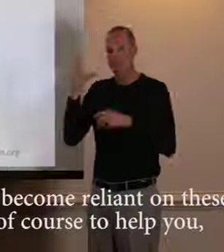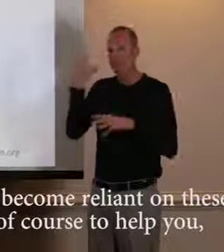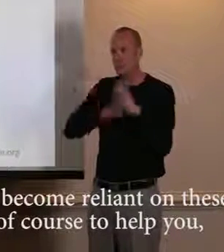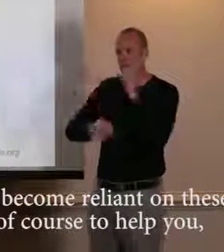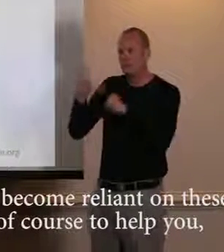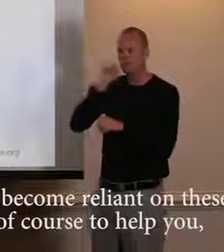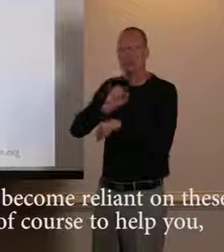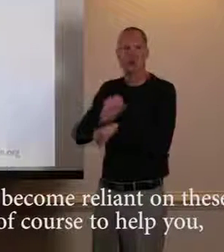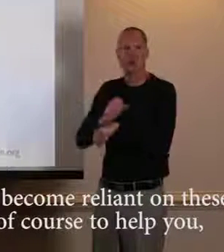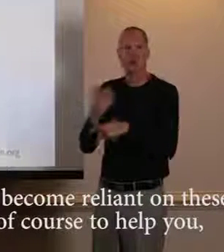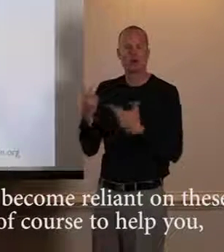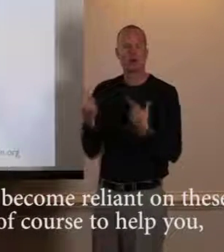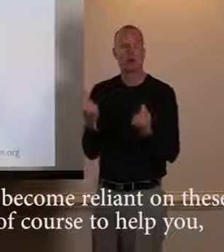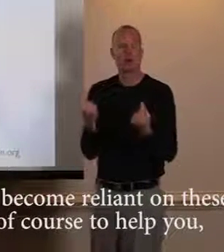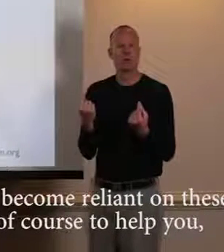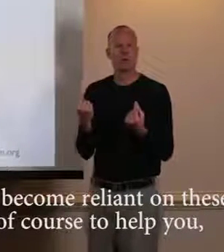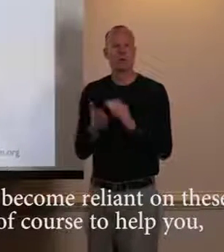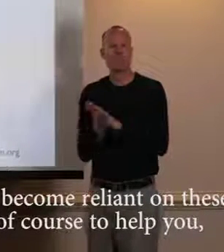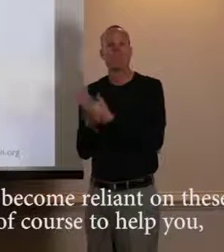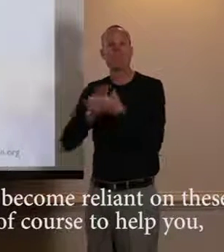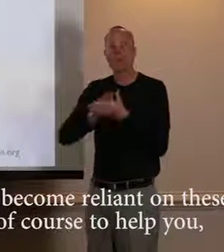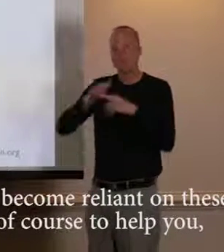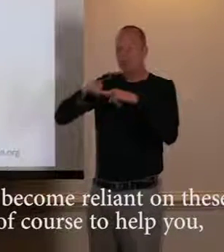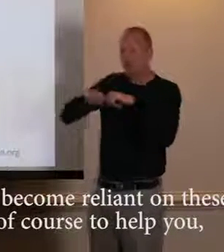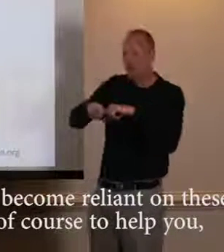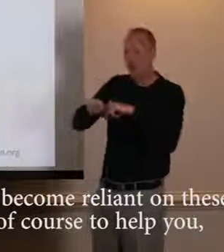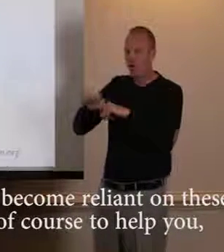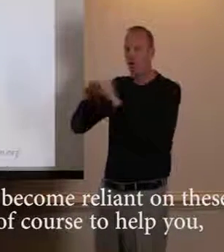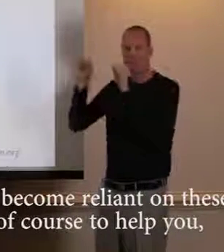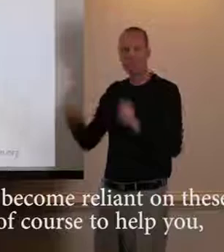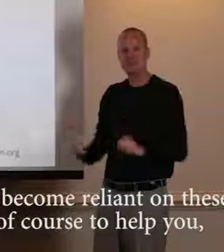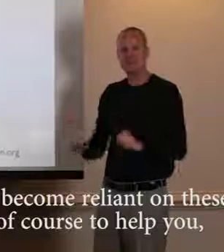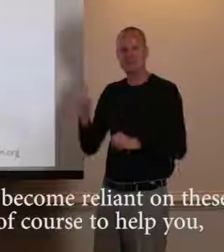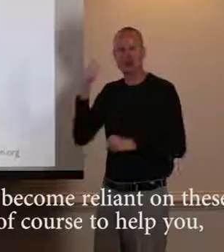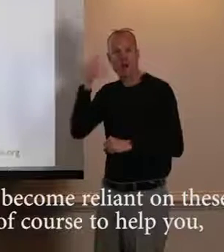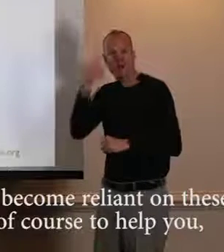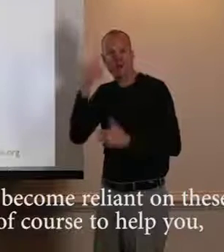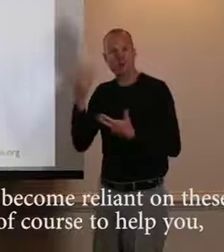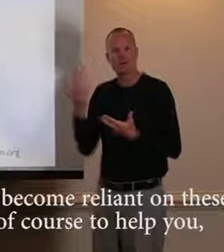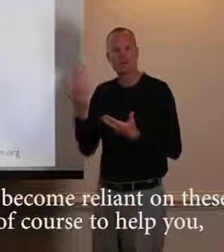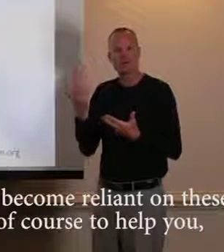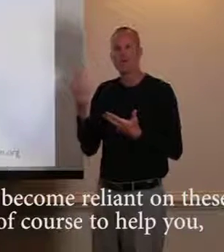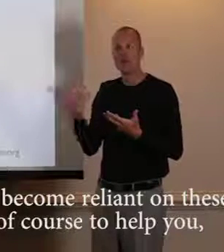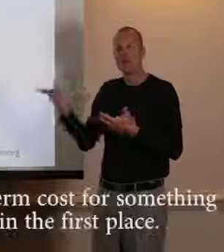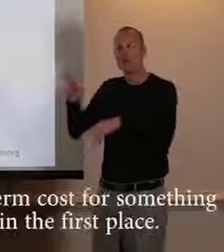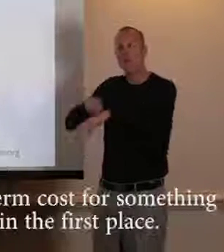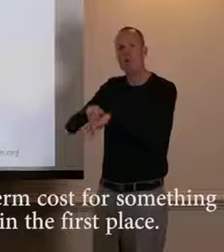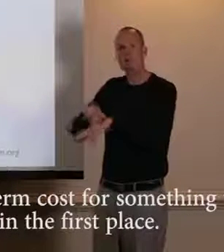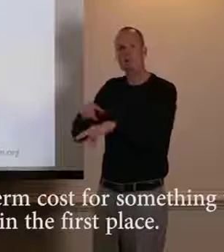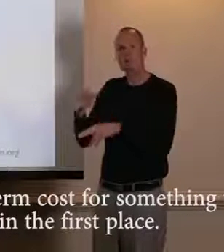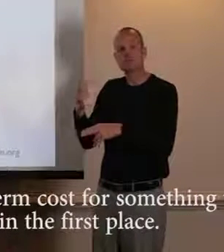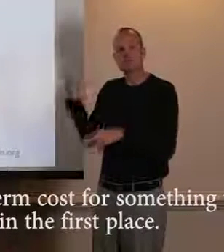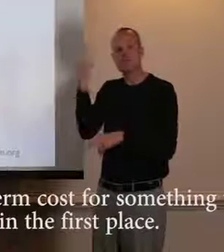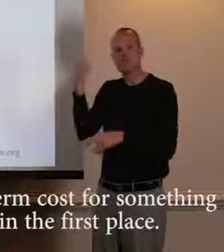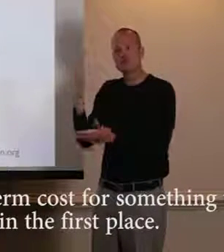you become reliant on these systems that are set up there, of course, to help you. However, this is a